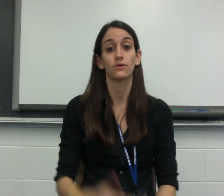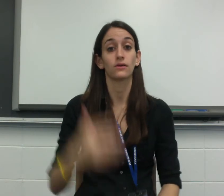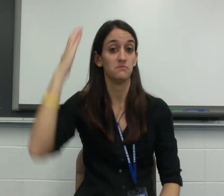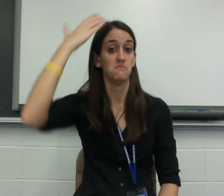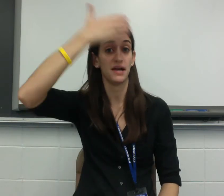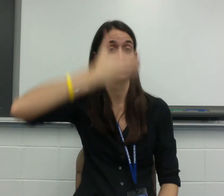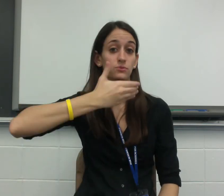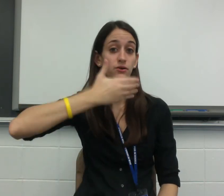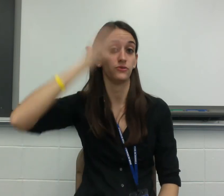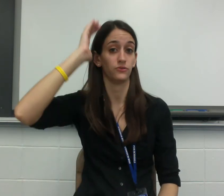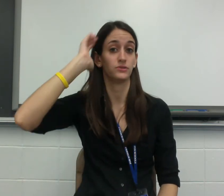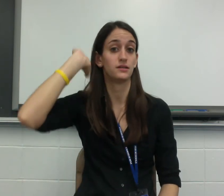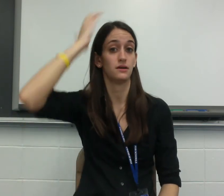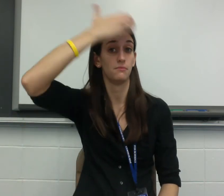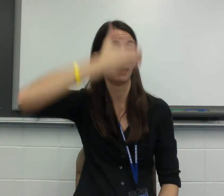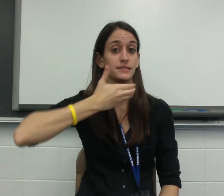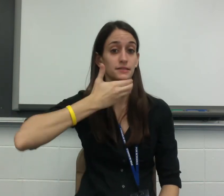or mask, you might also see a mask,